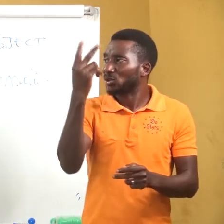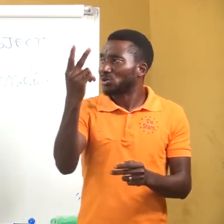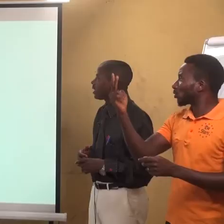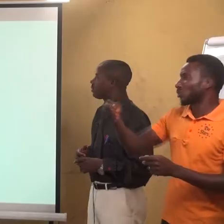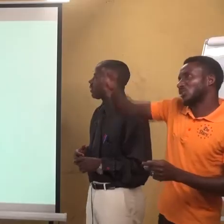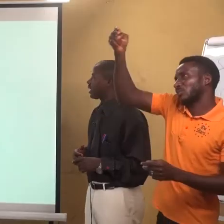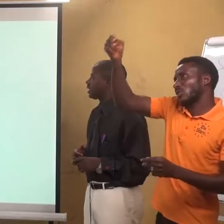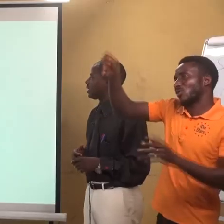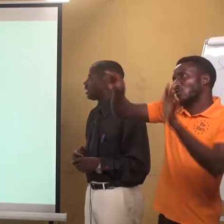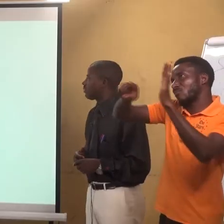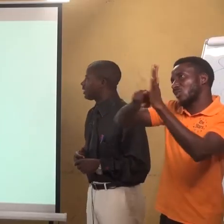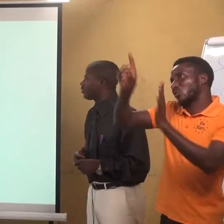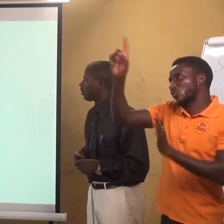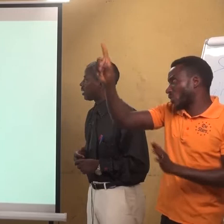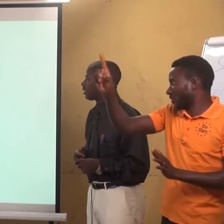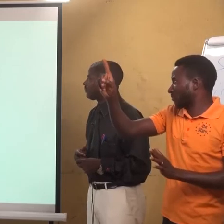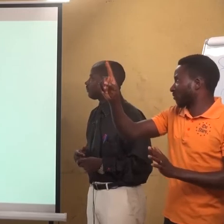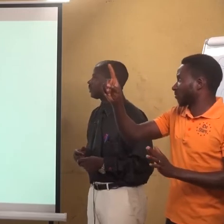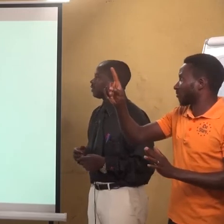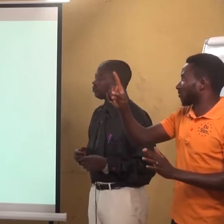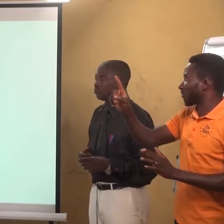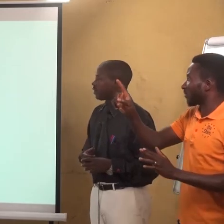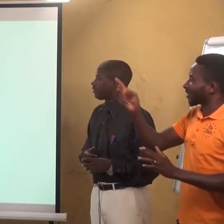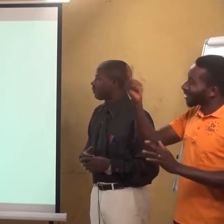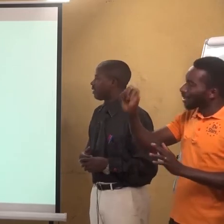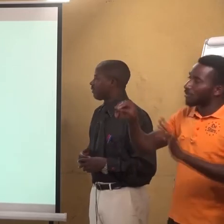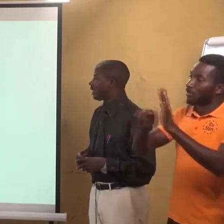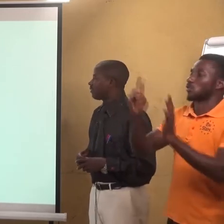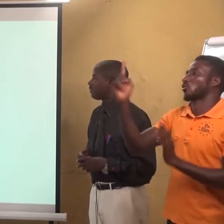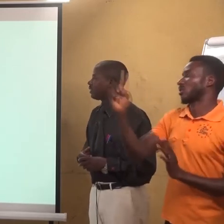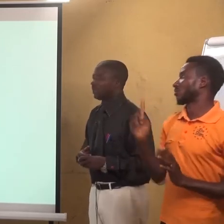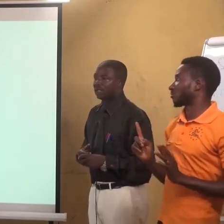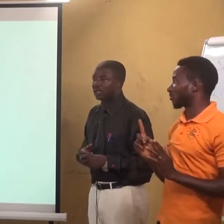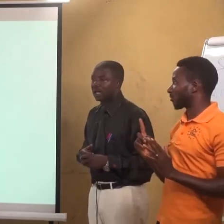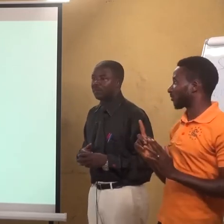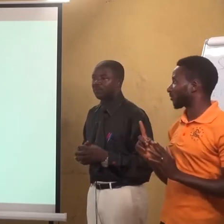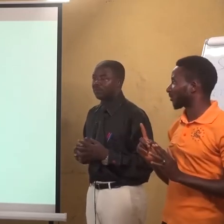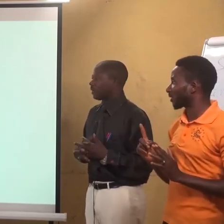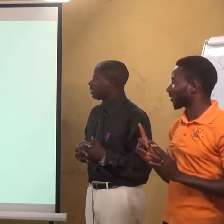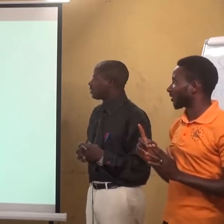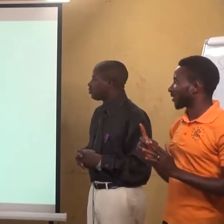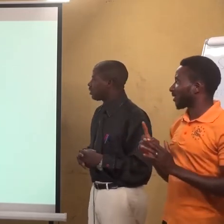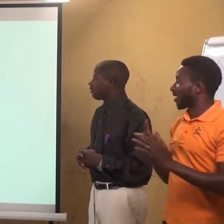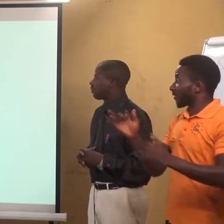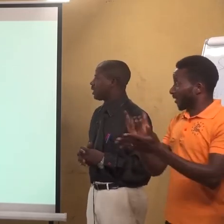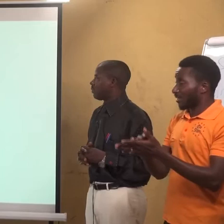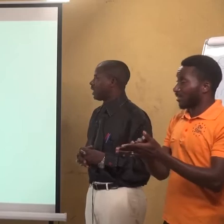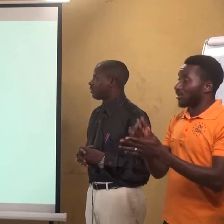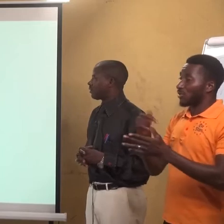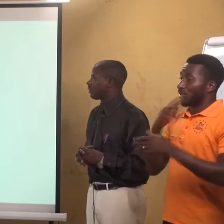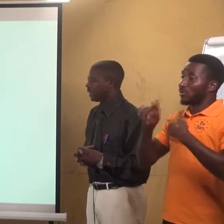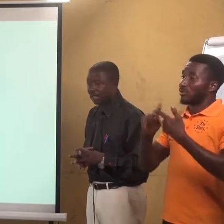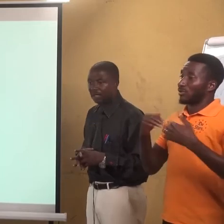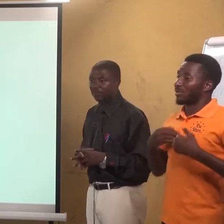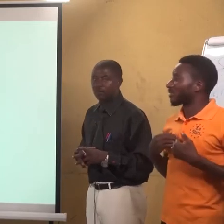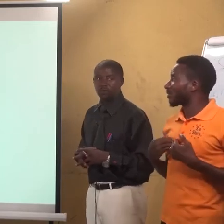minus 1 in bracket n minus 1. 2 raised to the power 5 times 2 raised to the power